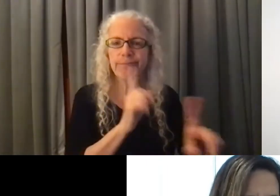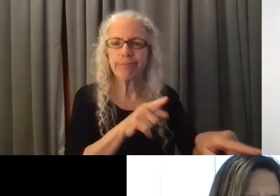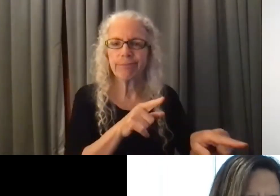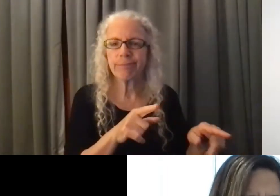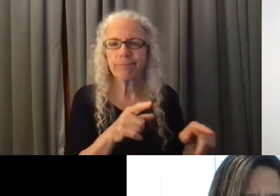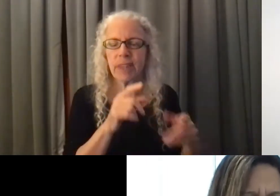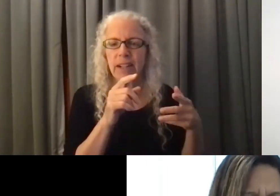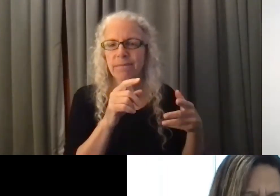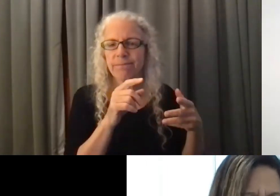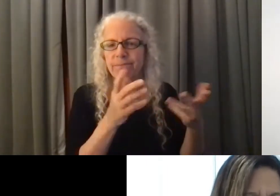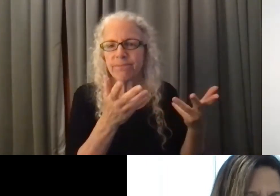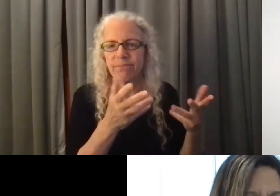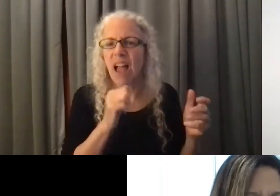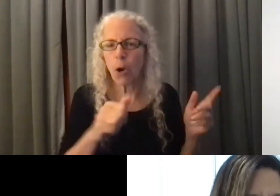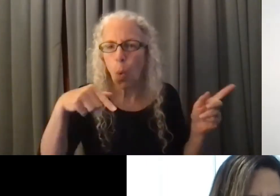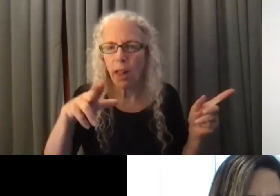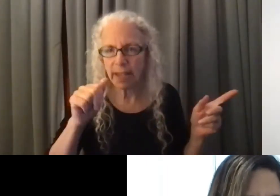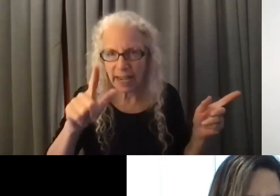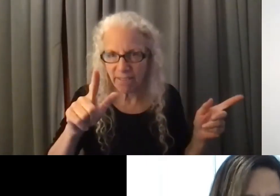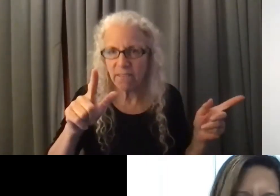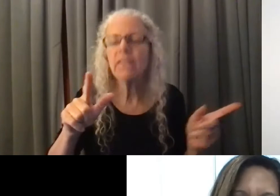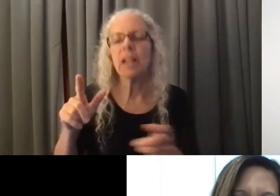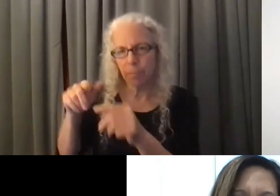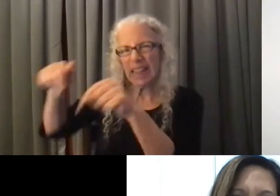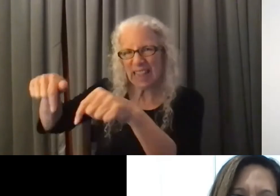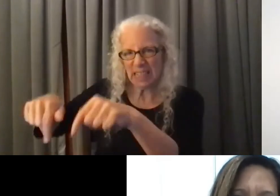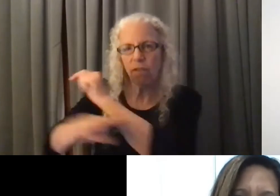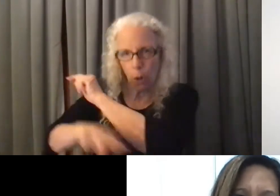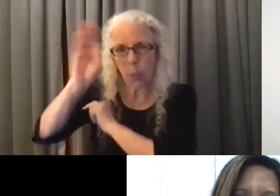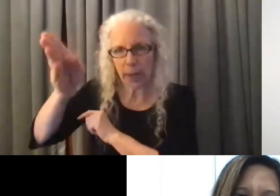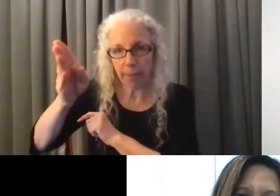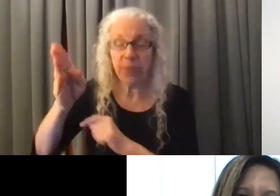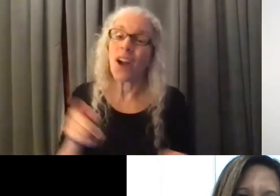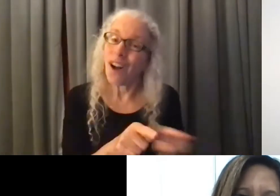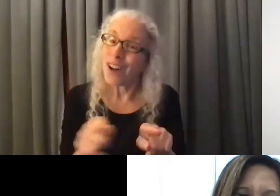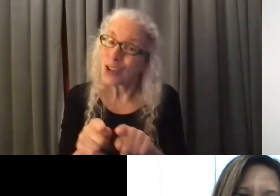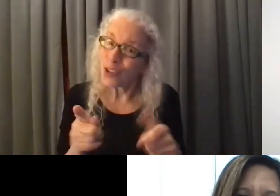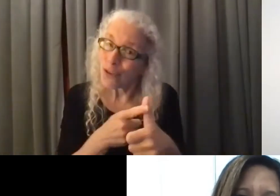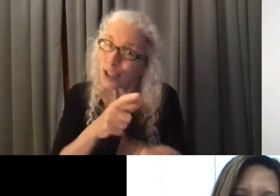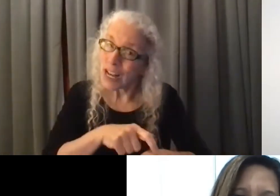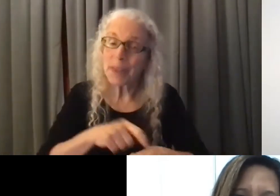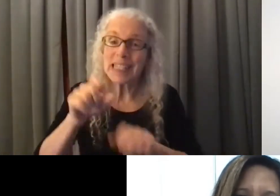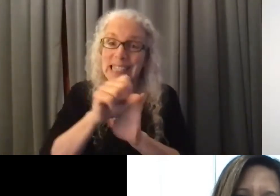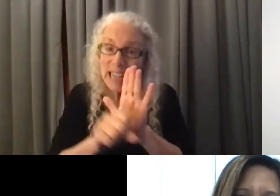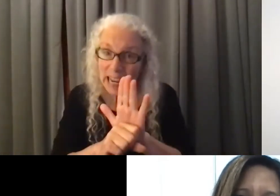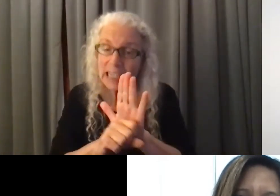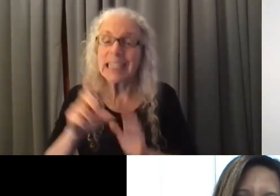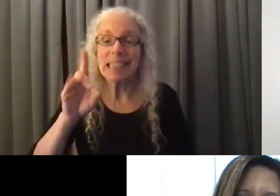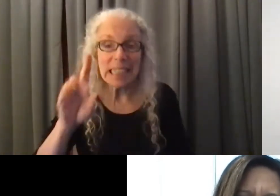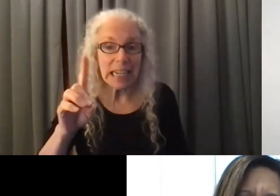do also want to mention that this is the first time that the state had conducted a health survey of the deaf community that was